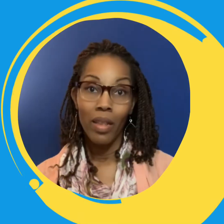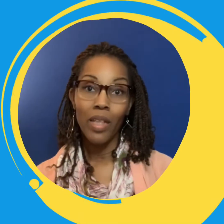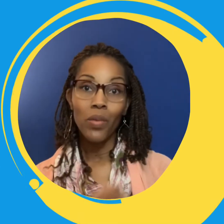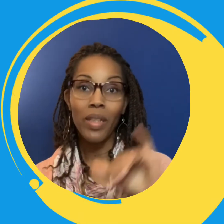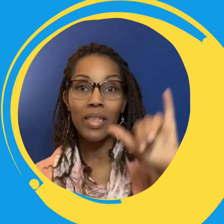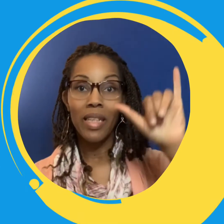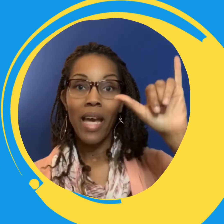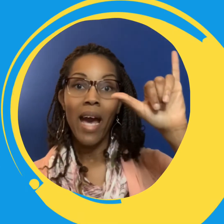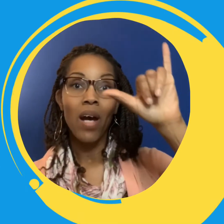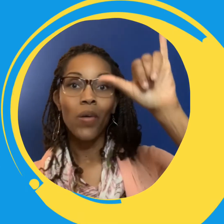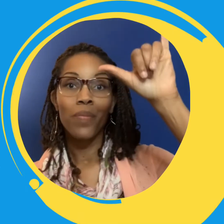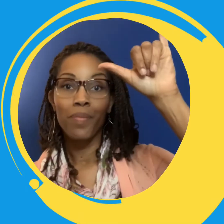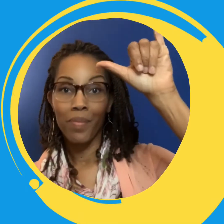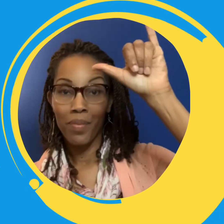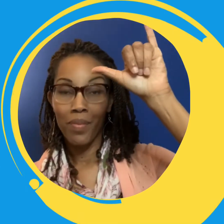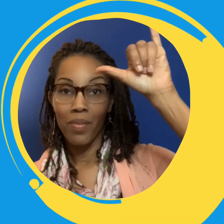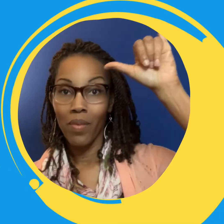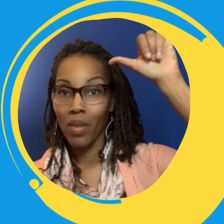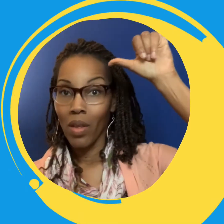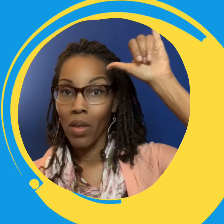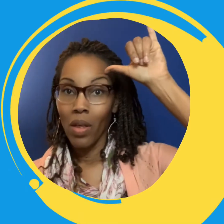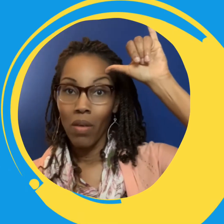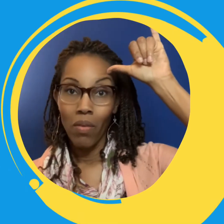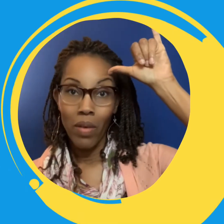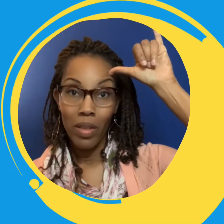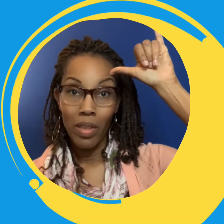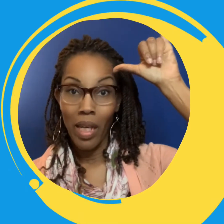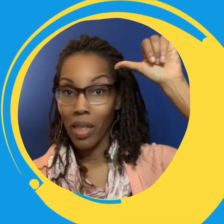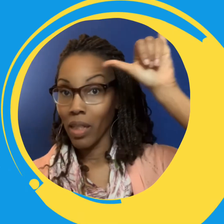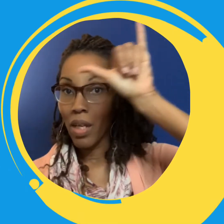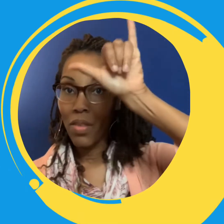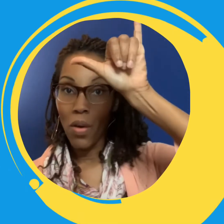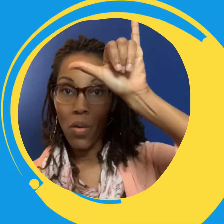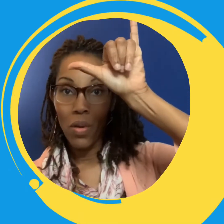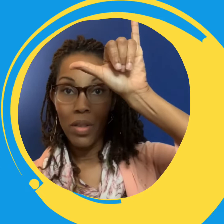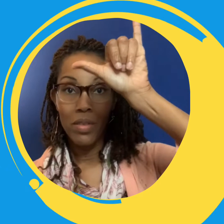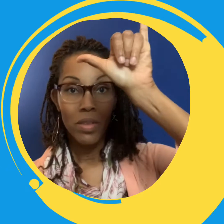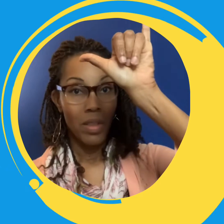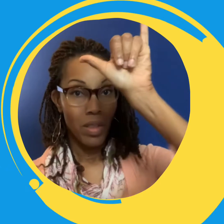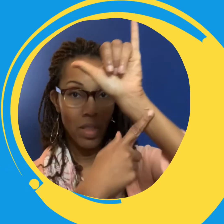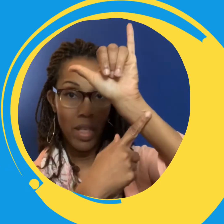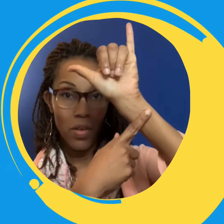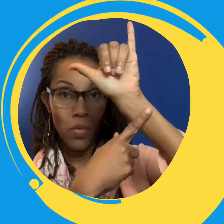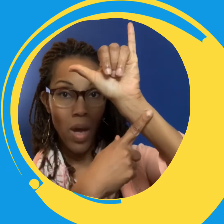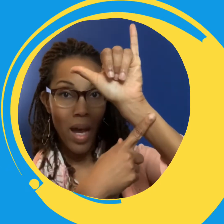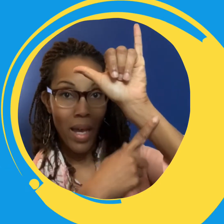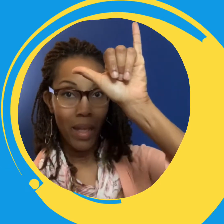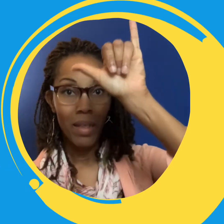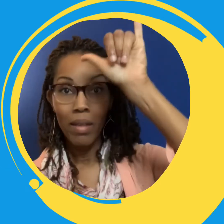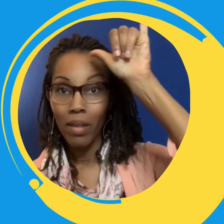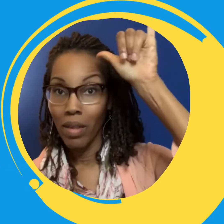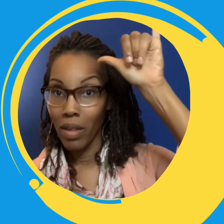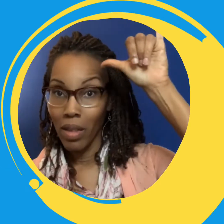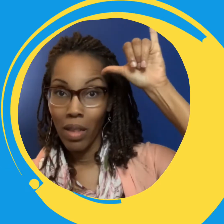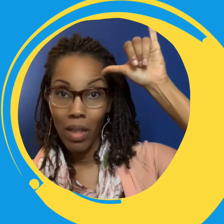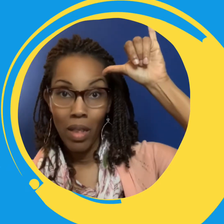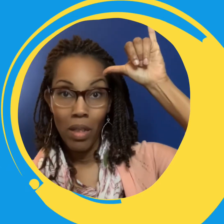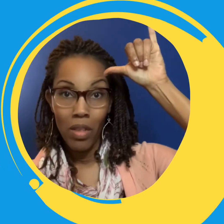The next one is a cow. We're going to take the horns, the letter Y,